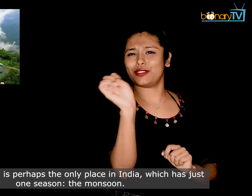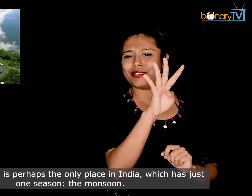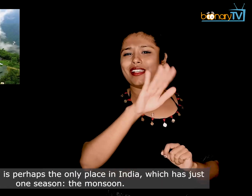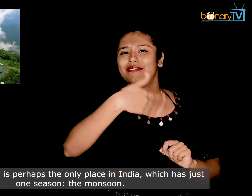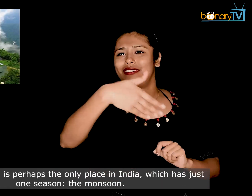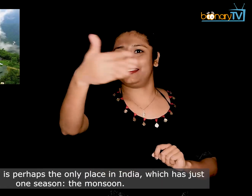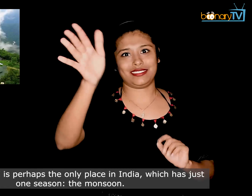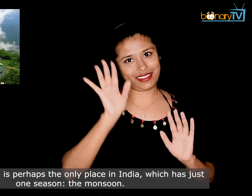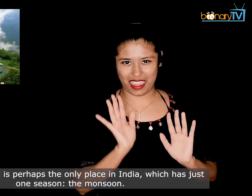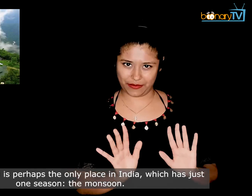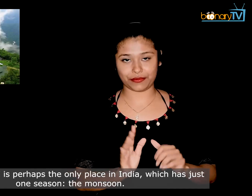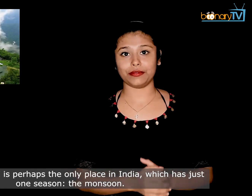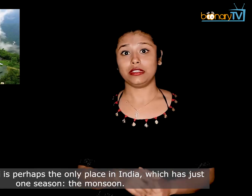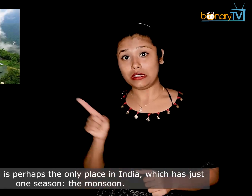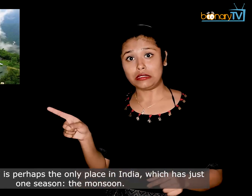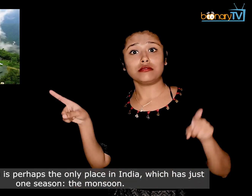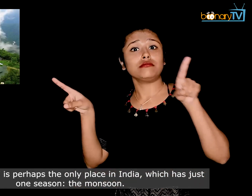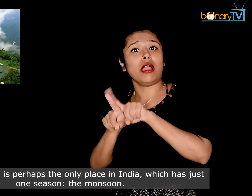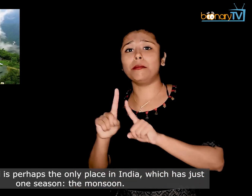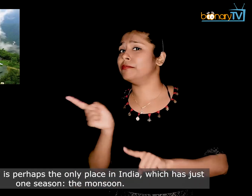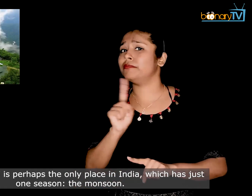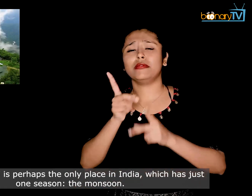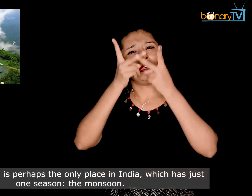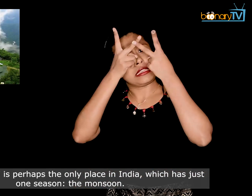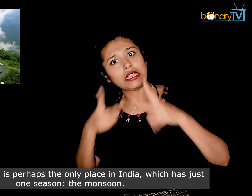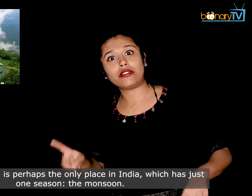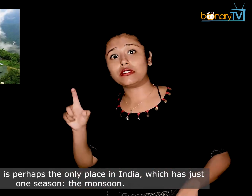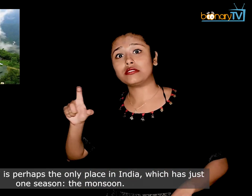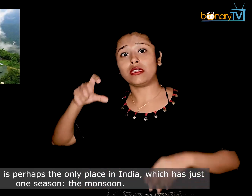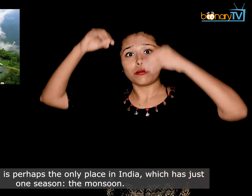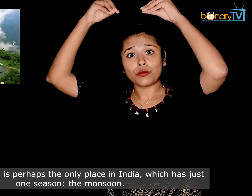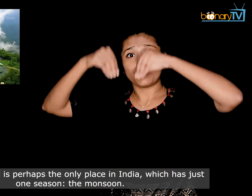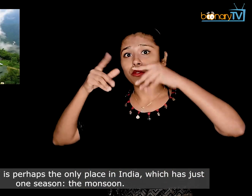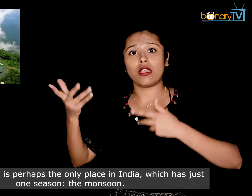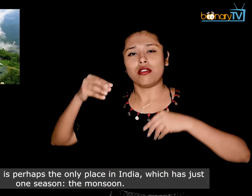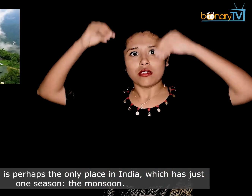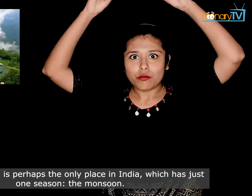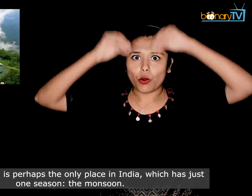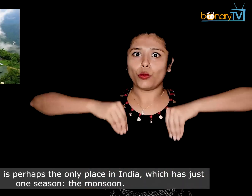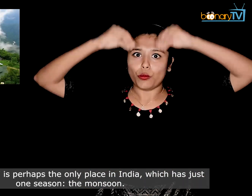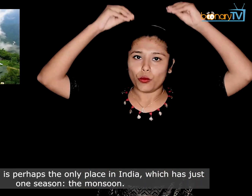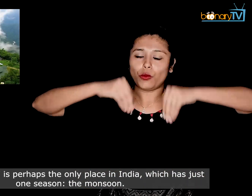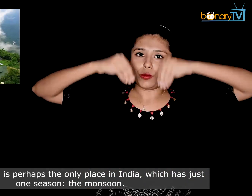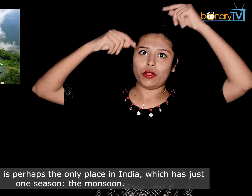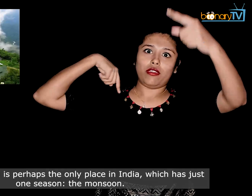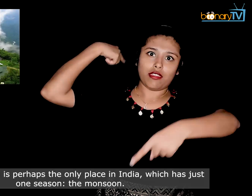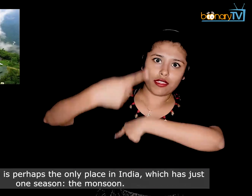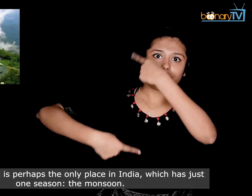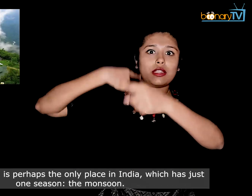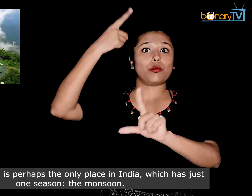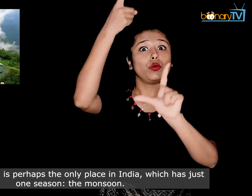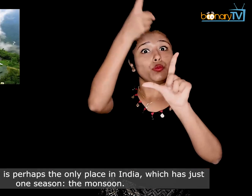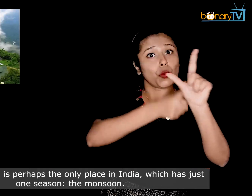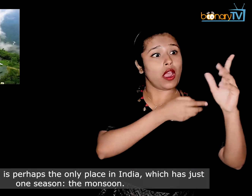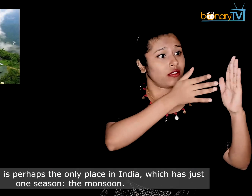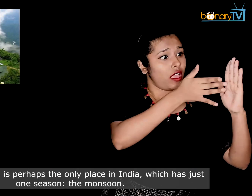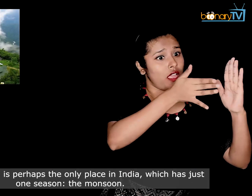But Cherrapunji is perhaps the only place in India which has just one season, the